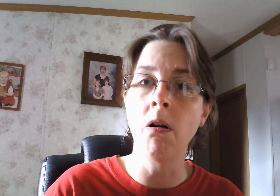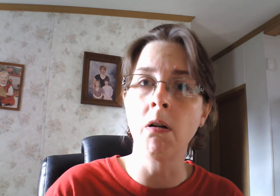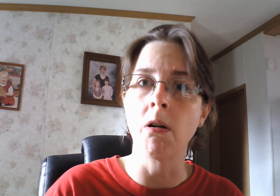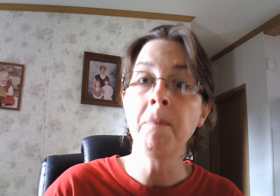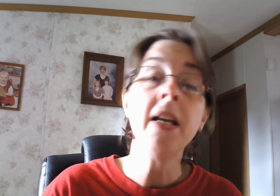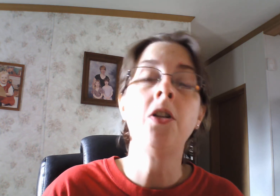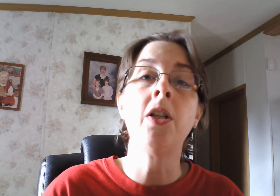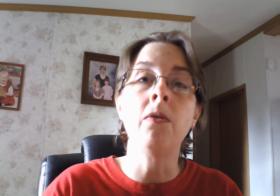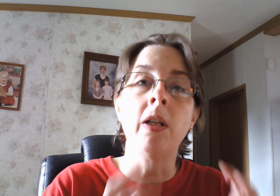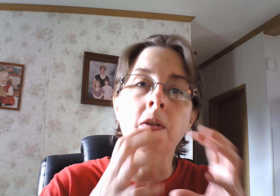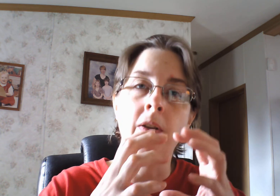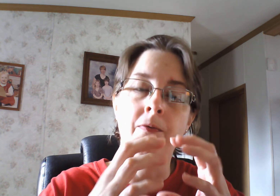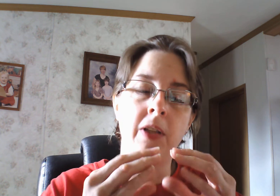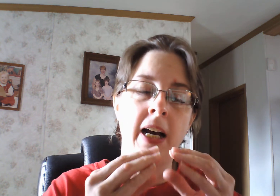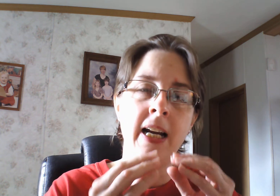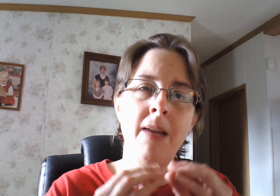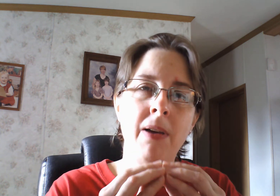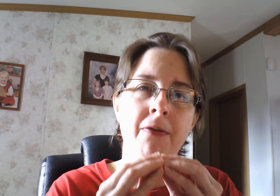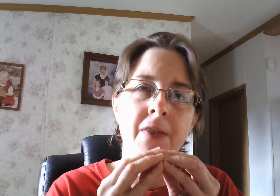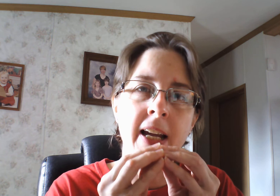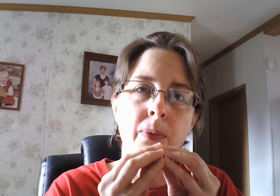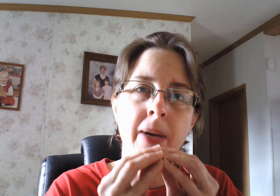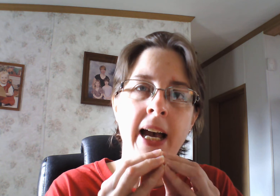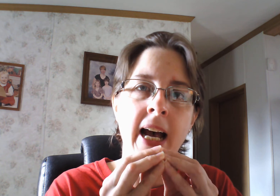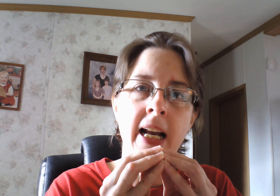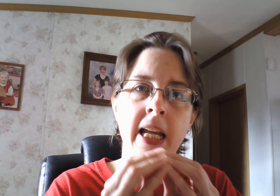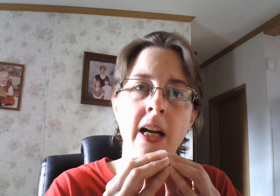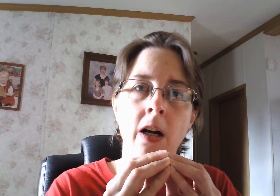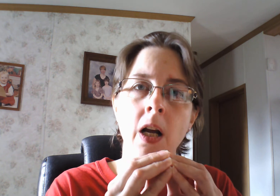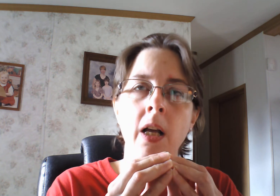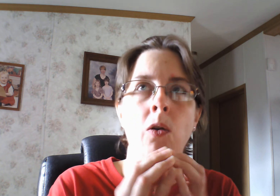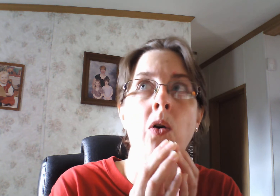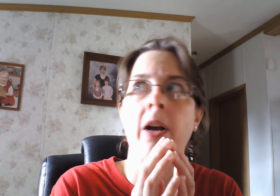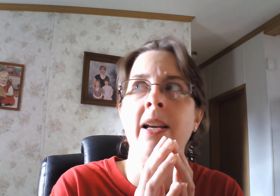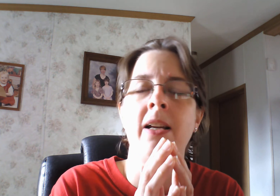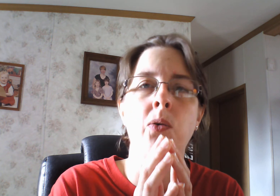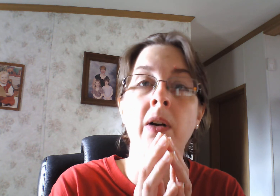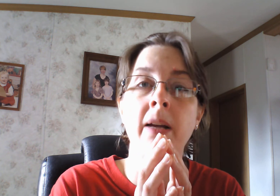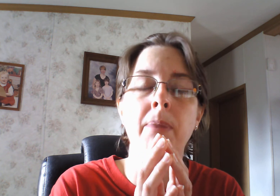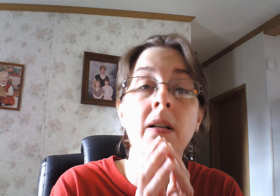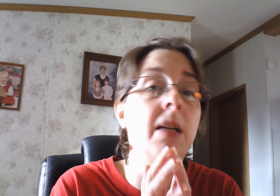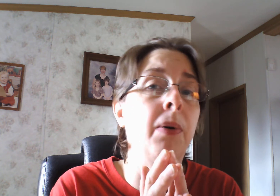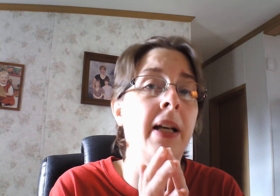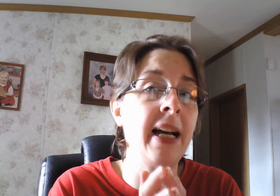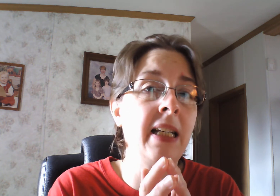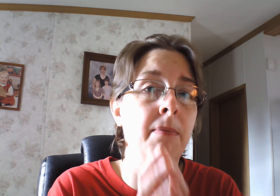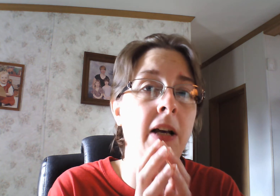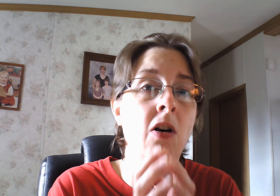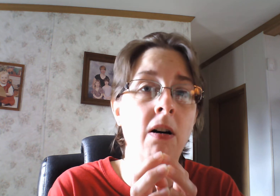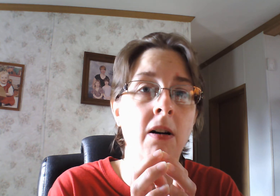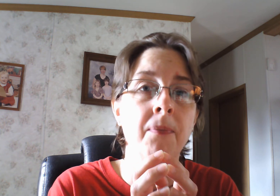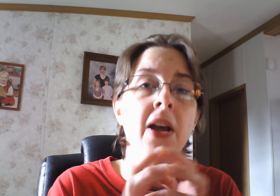stronger. So the tiny bit of faith we had here, Lord, I need $20 to put gas in my car,